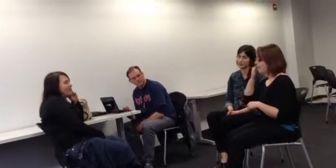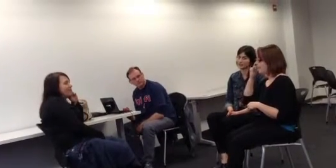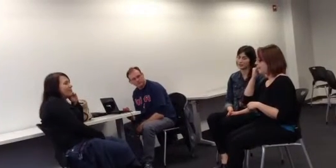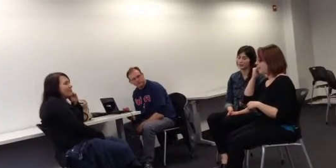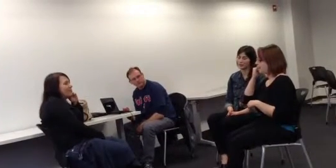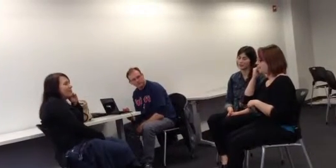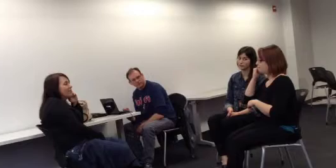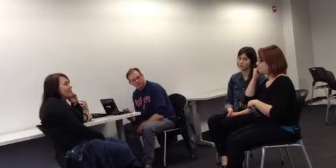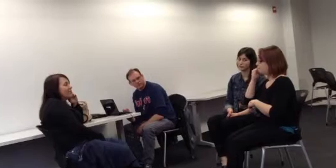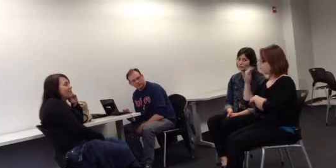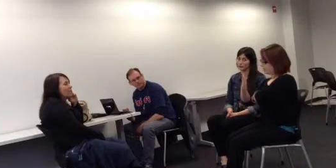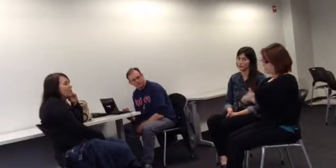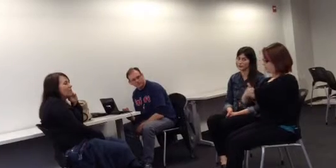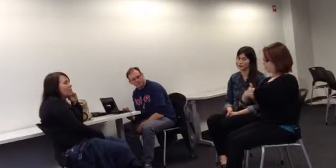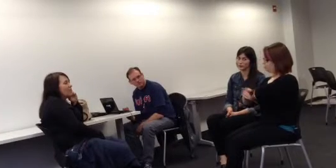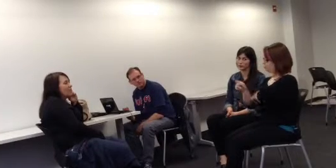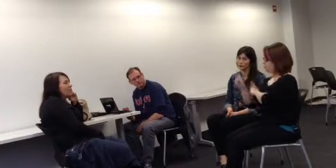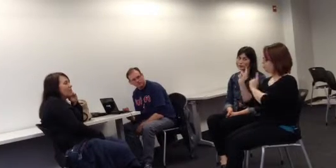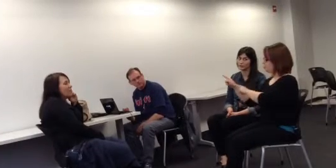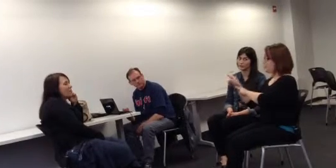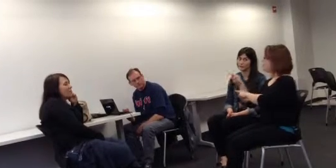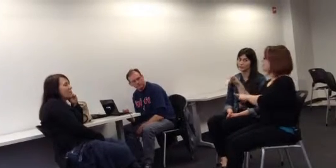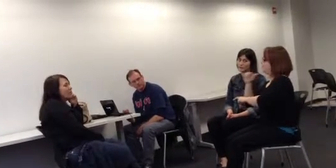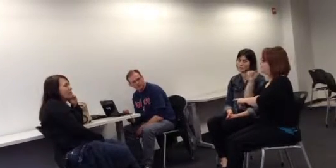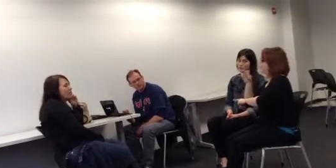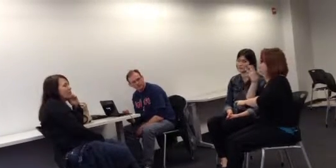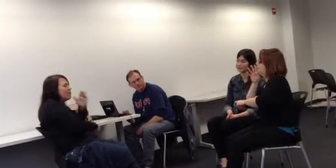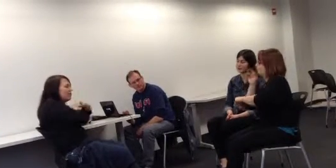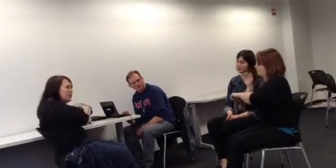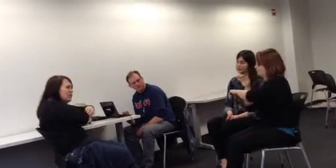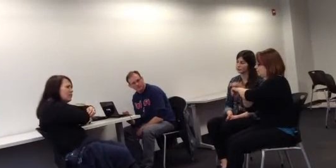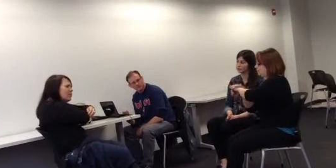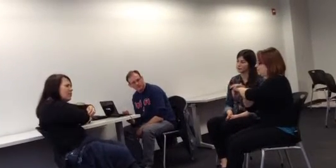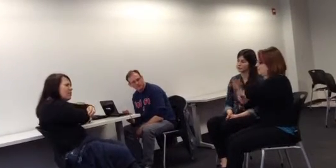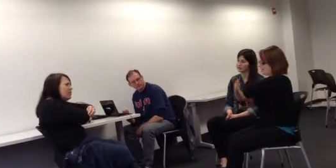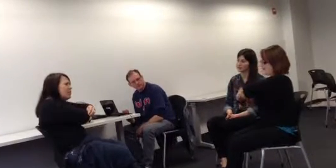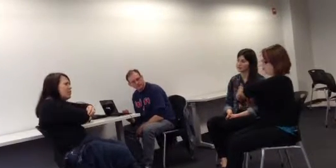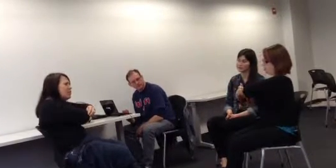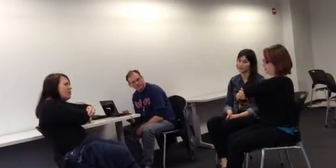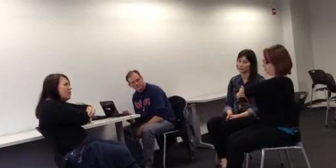speak English, are you able to communicate through sign language, or is it very different?